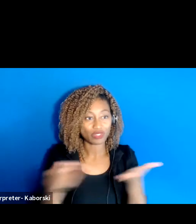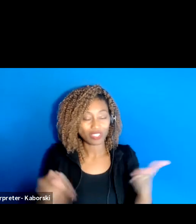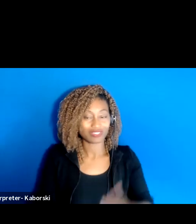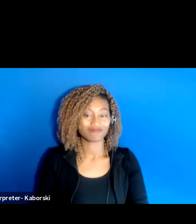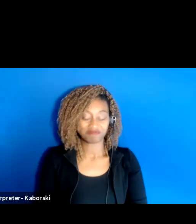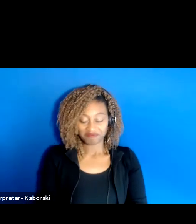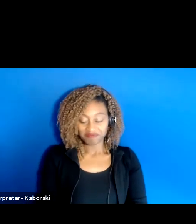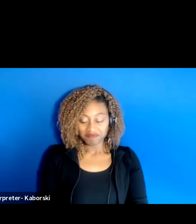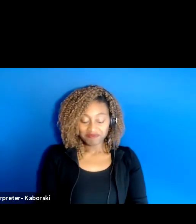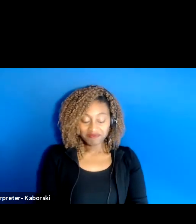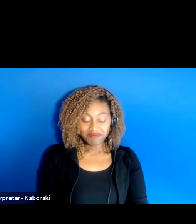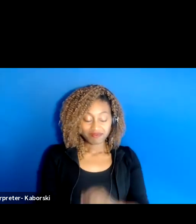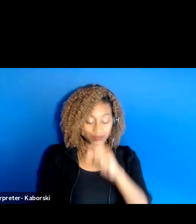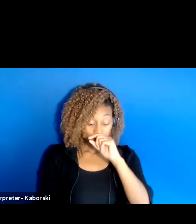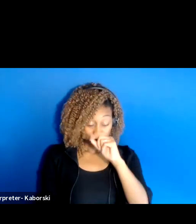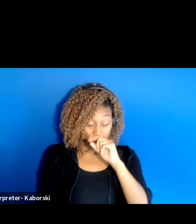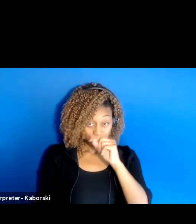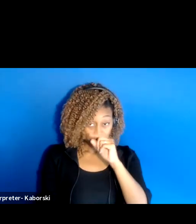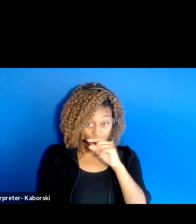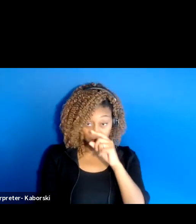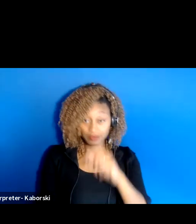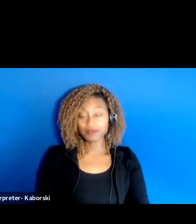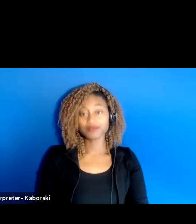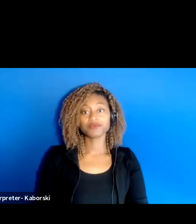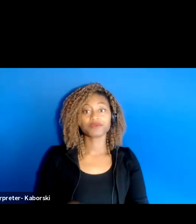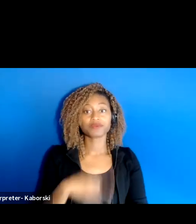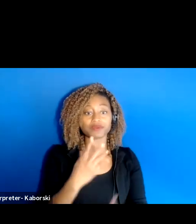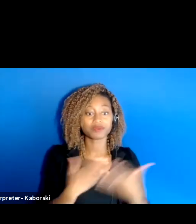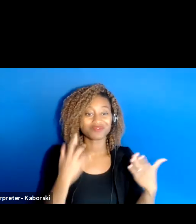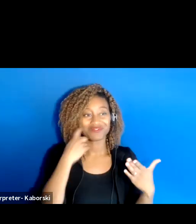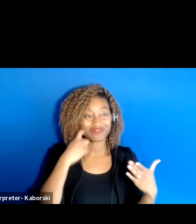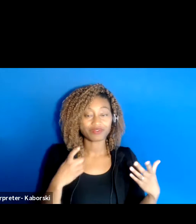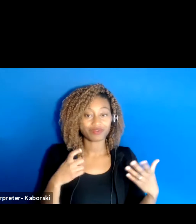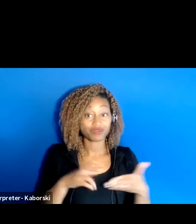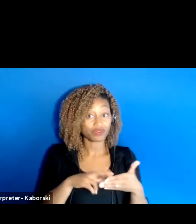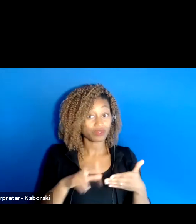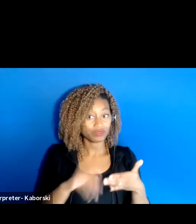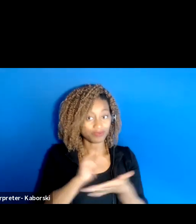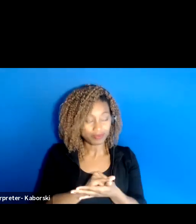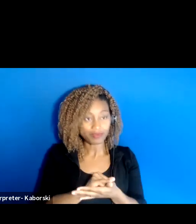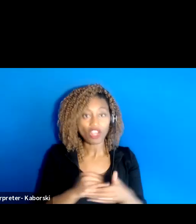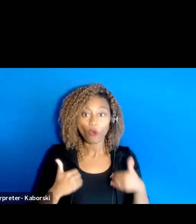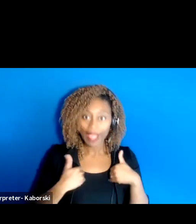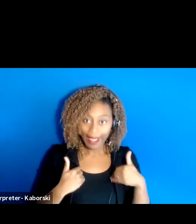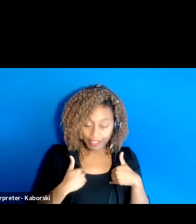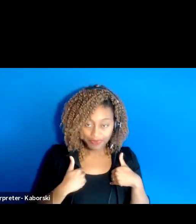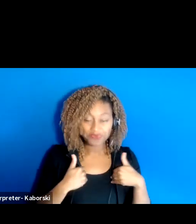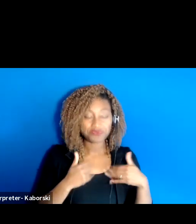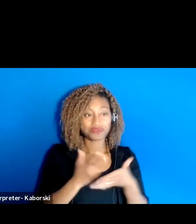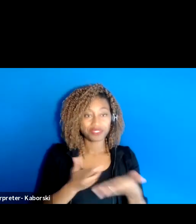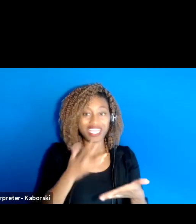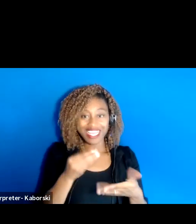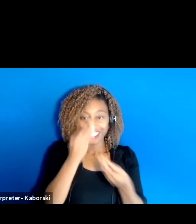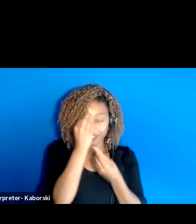So one thing that has come out of that now is we have resources and